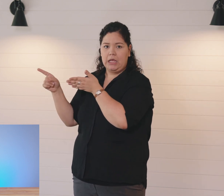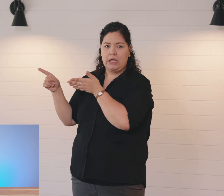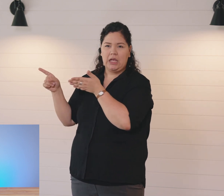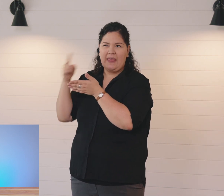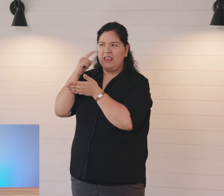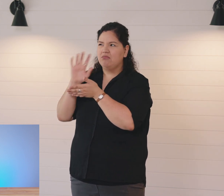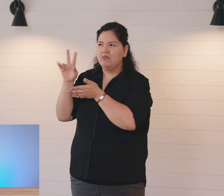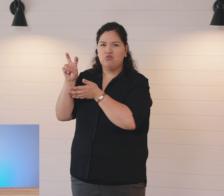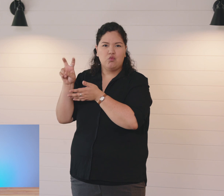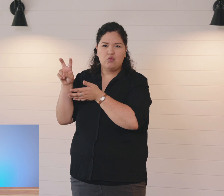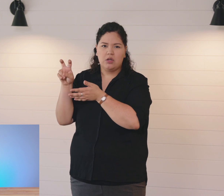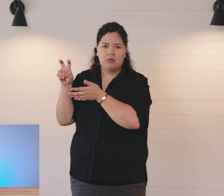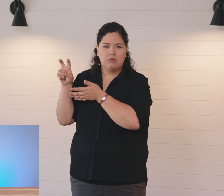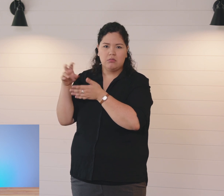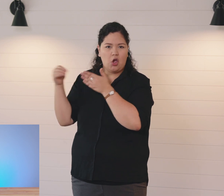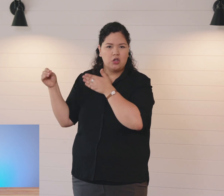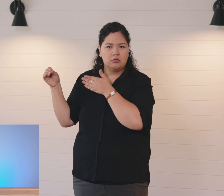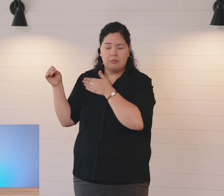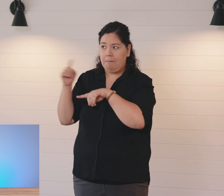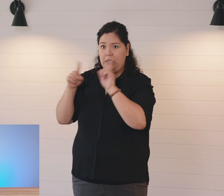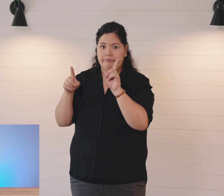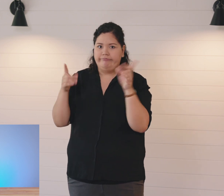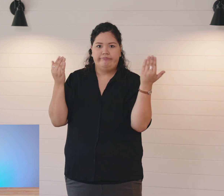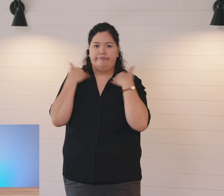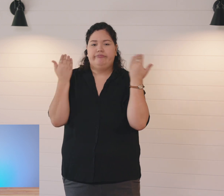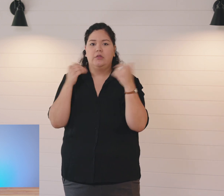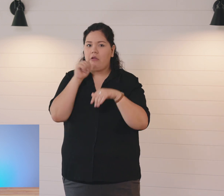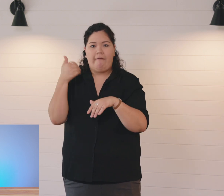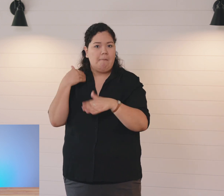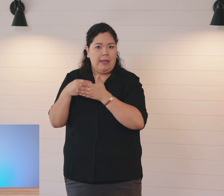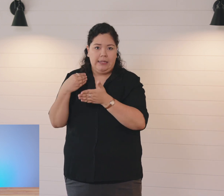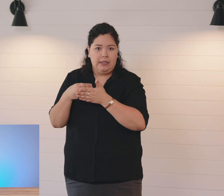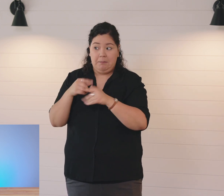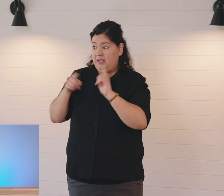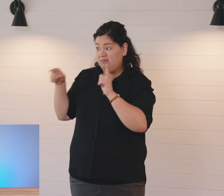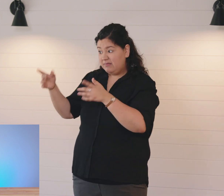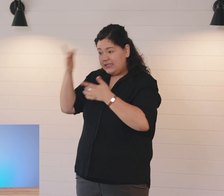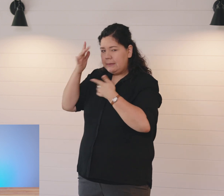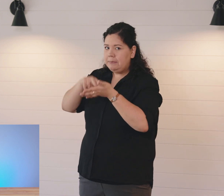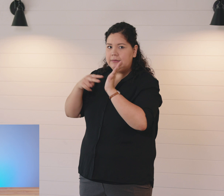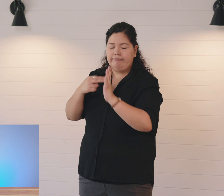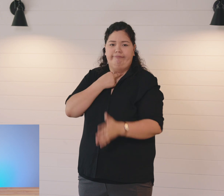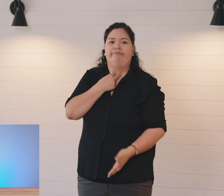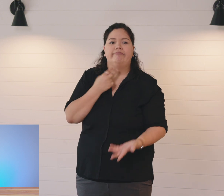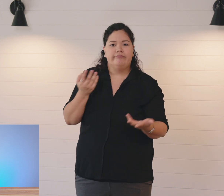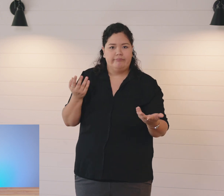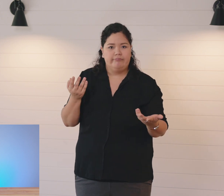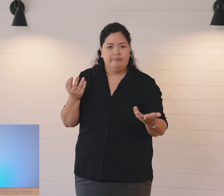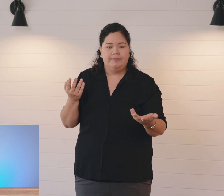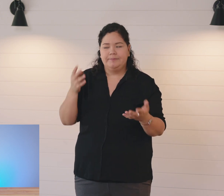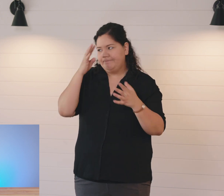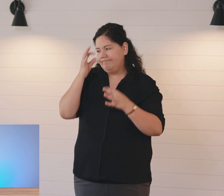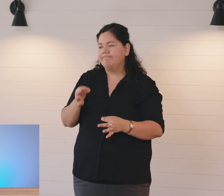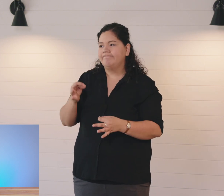I think it was like $200 they had to pay. They didn't have it. They didn't have the money, but their child was sick. So he left